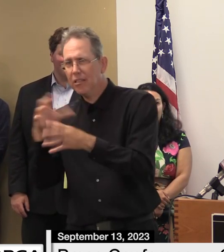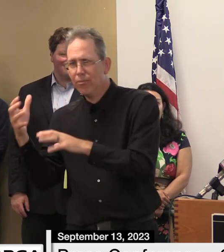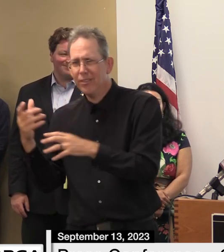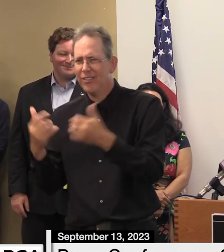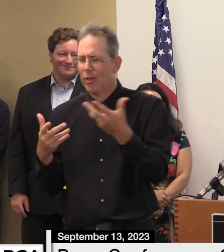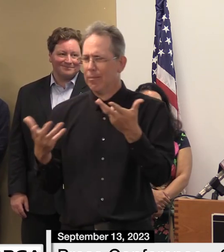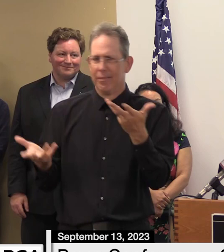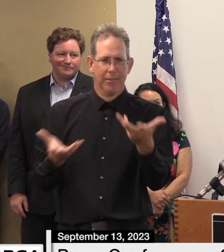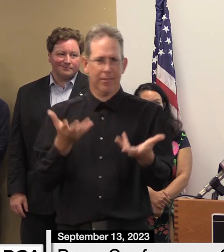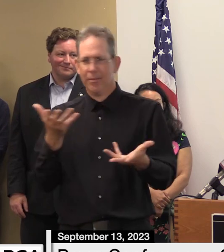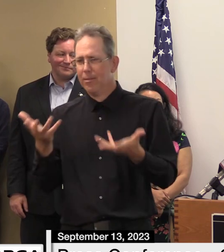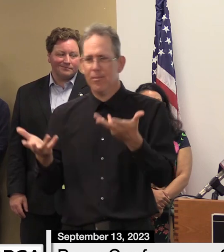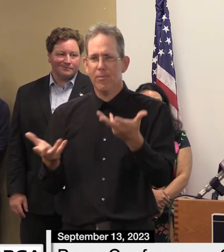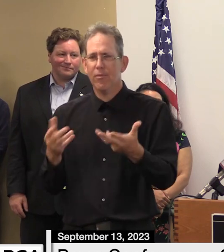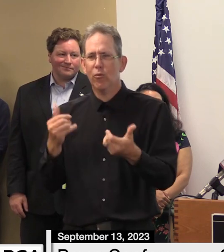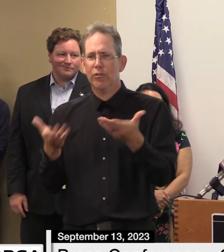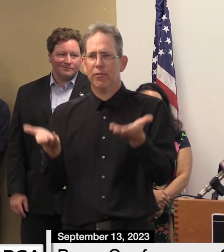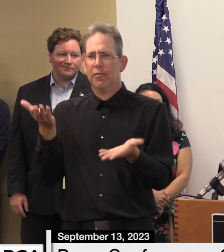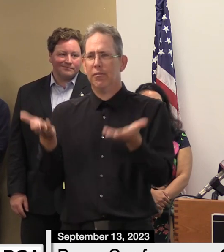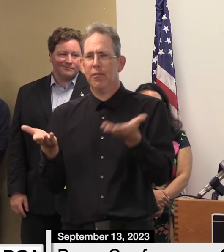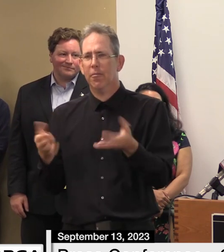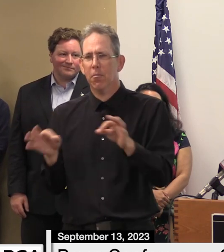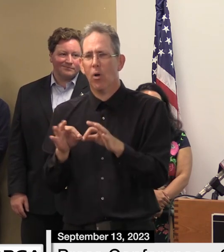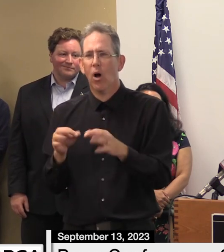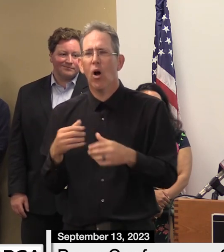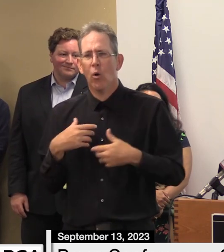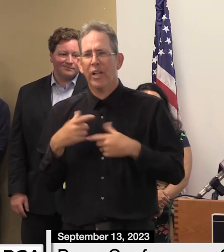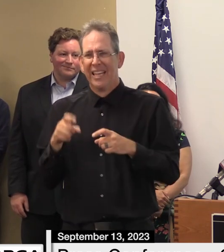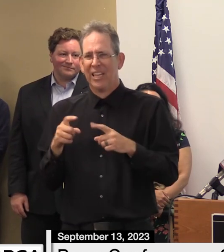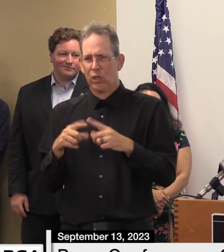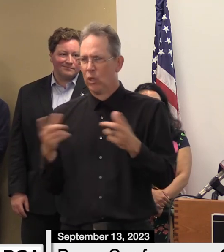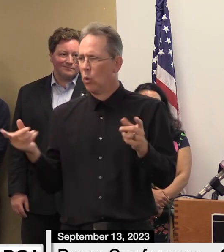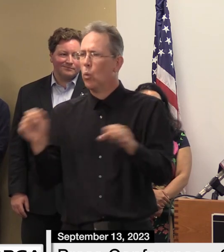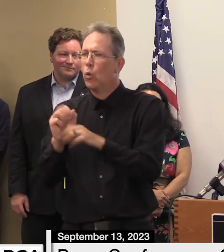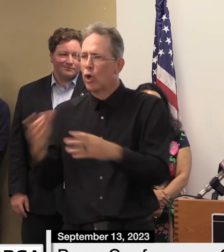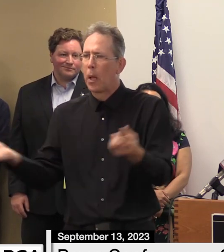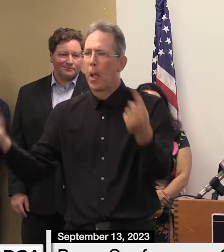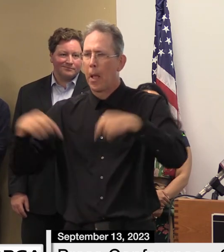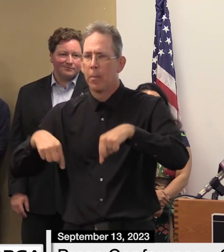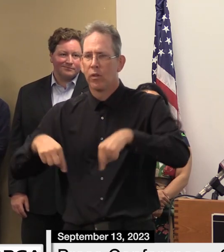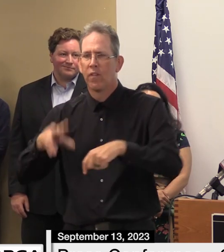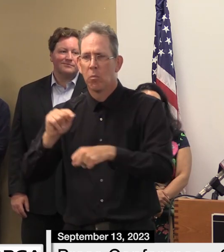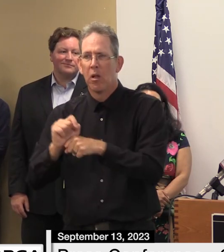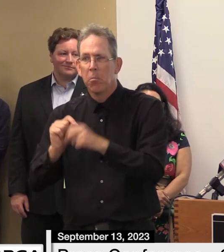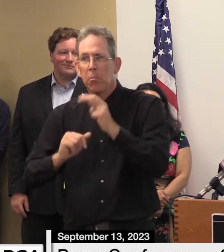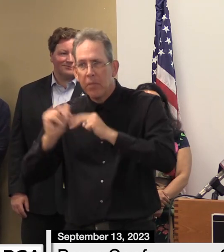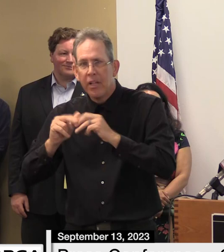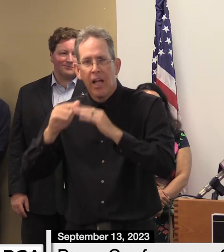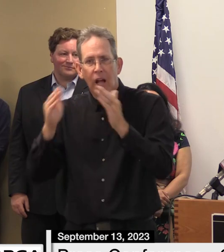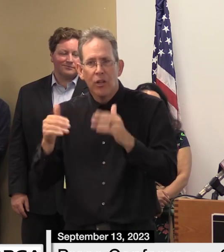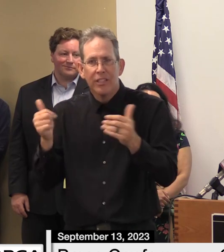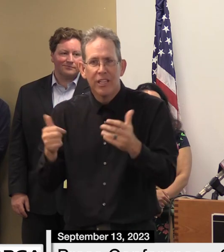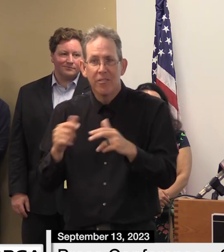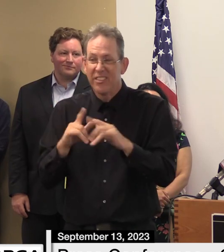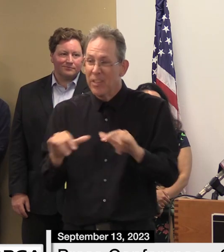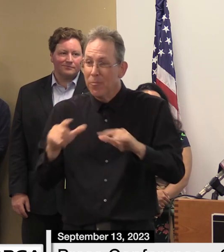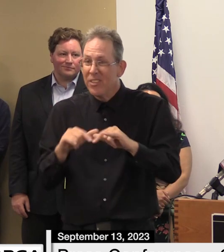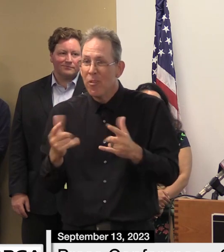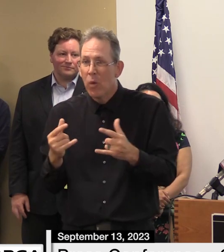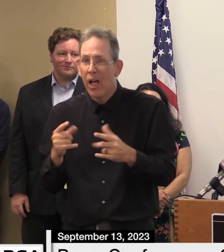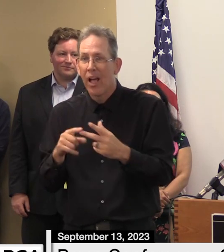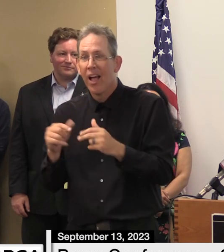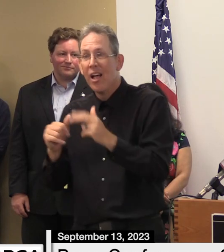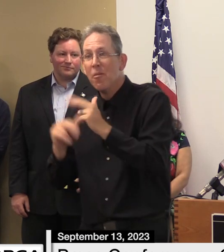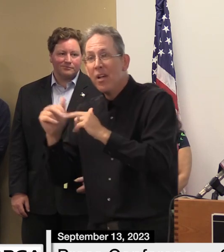And so we need those workers here to build the housing, but at the same time, we need the housing to bring the workers in.